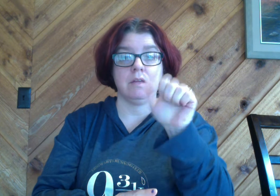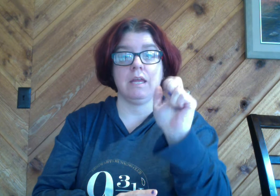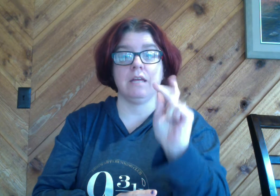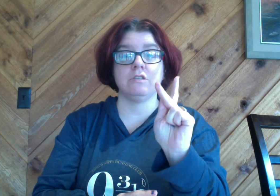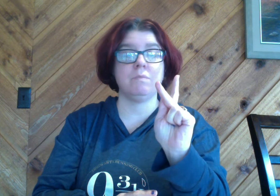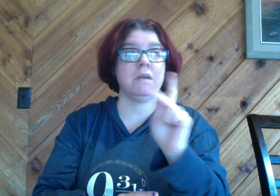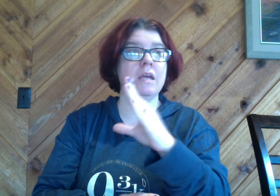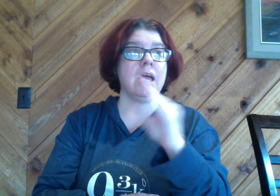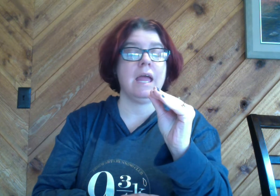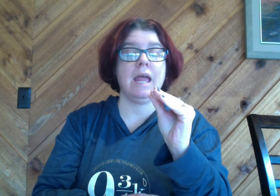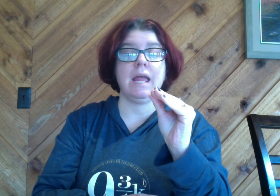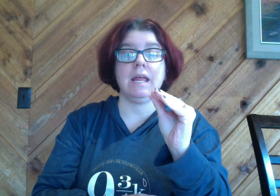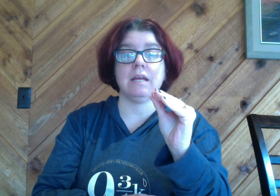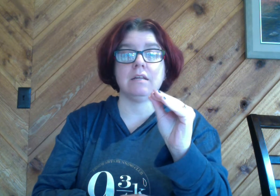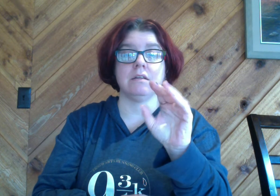Hand speak and